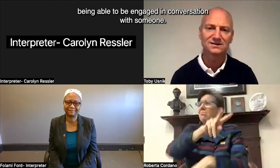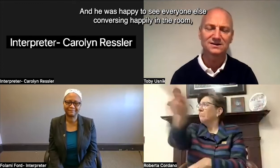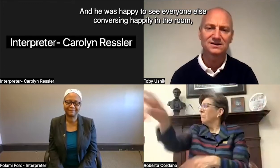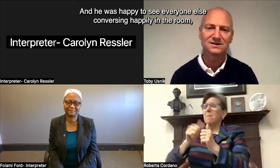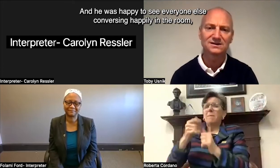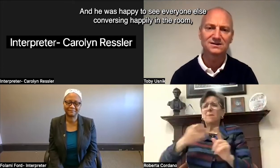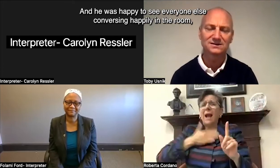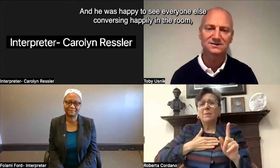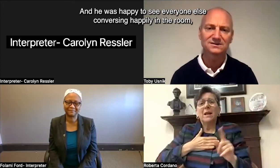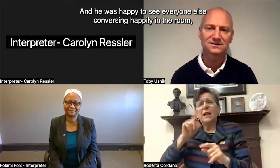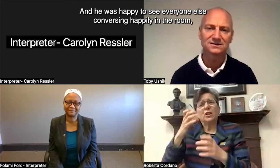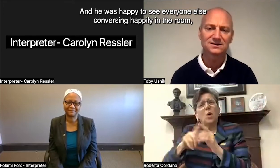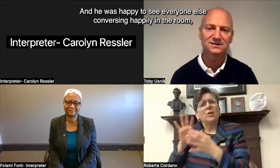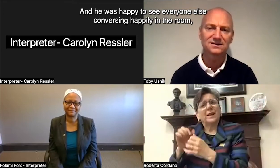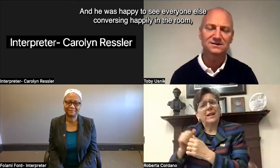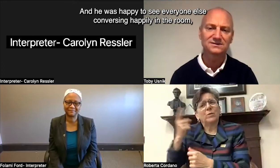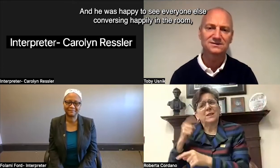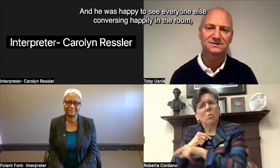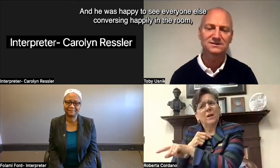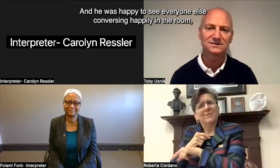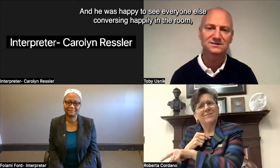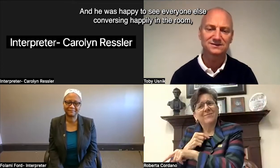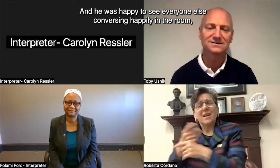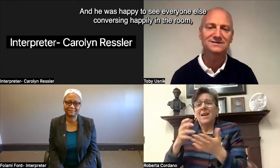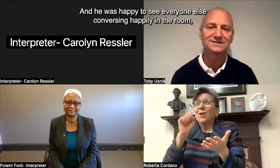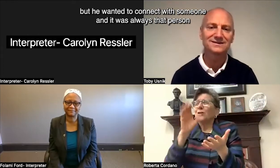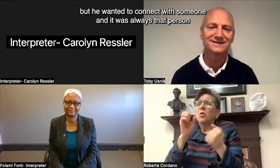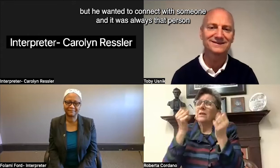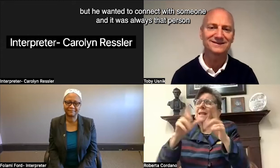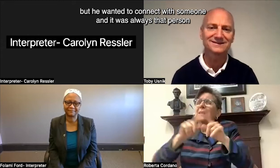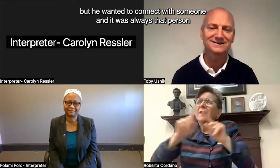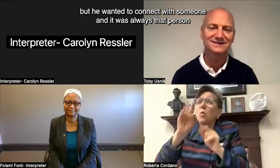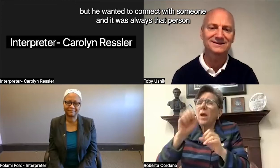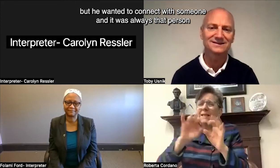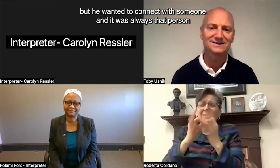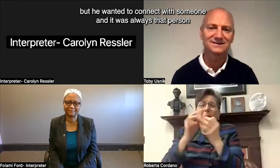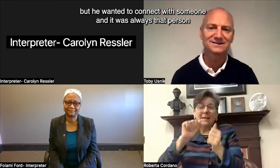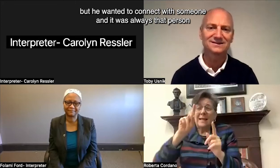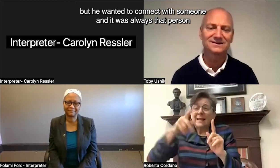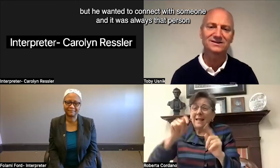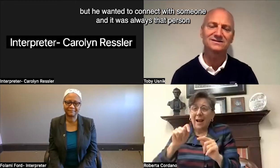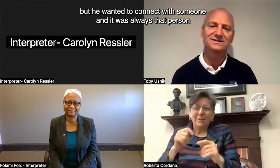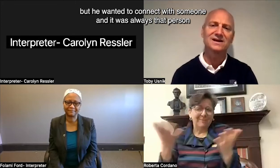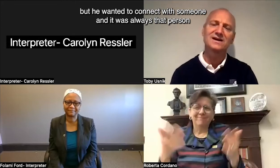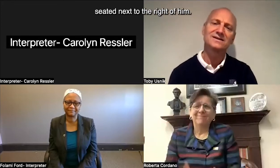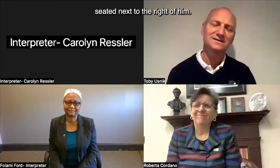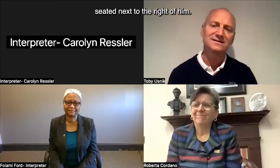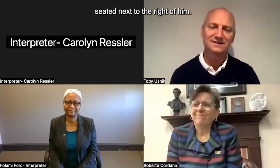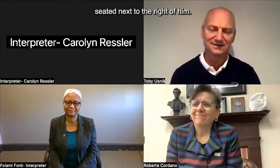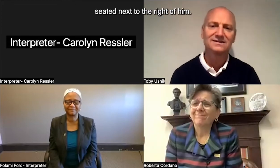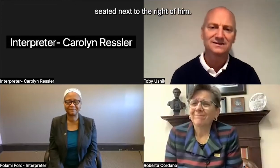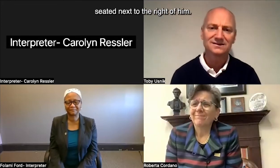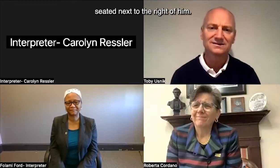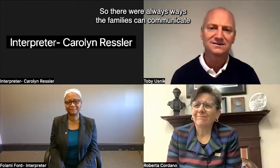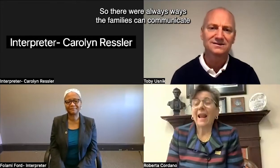to see everyone else conversing happily in the room, but he wanted to connect with someone and it was always that person seated next to the right of him. So there were always